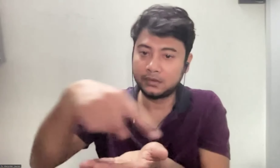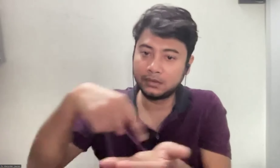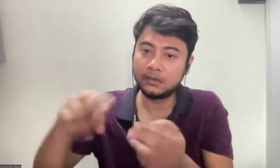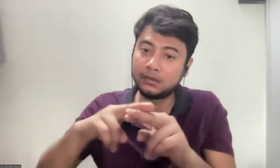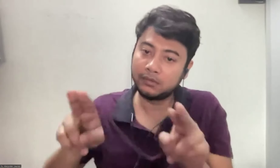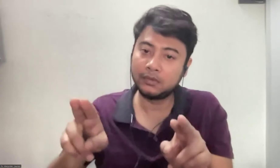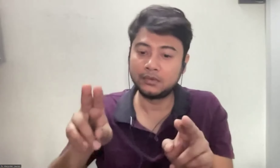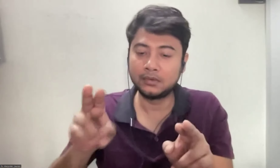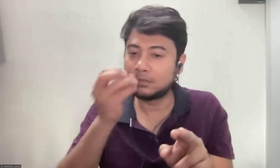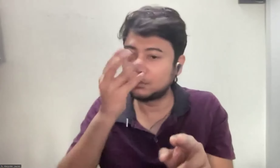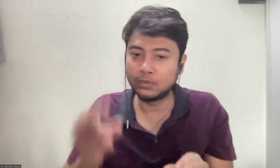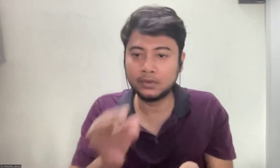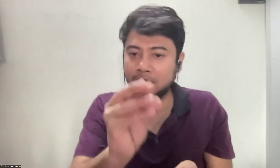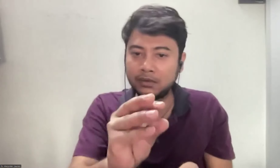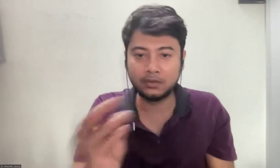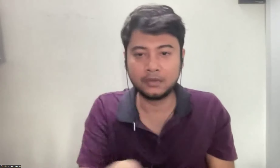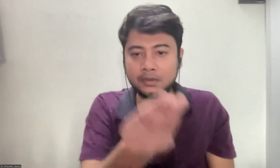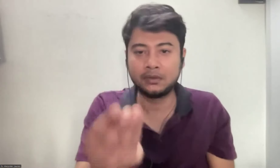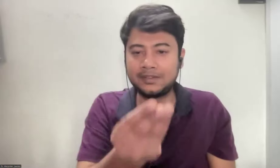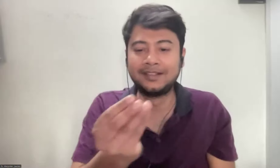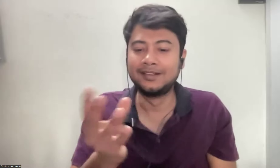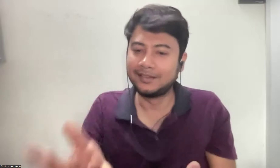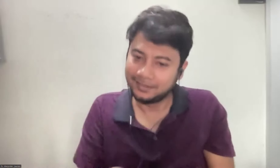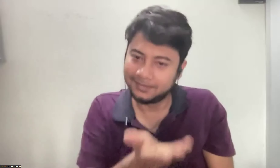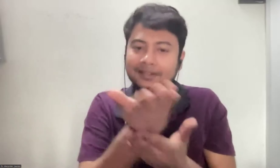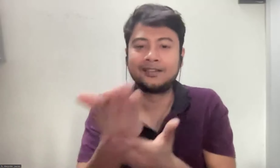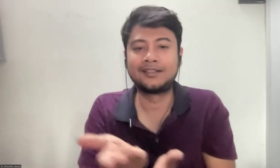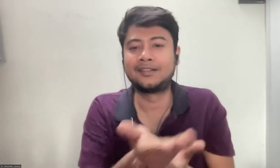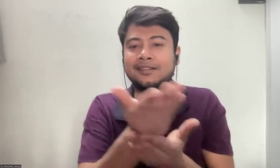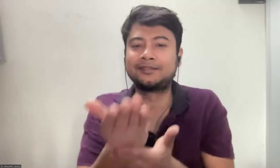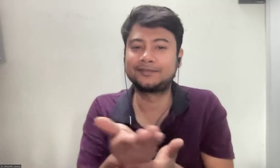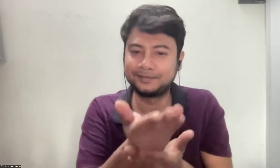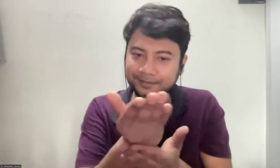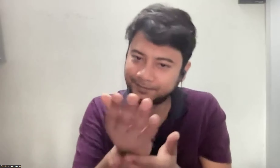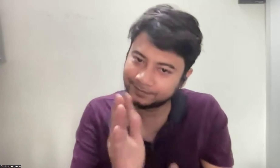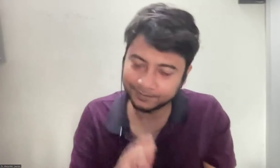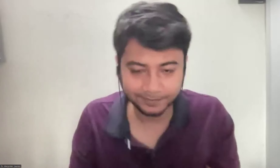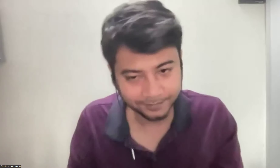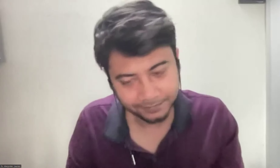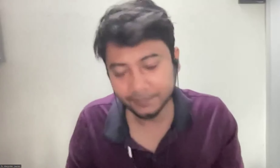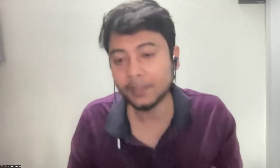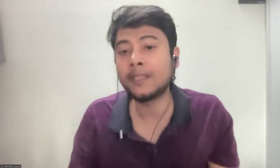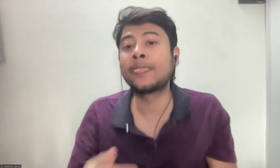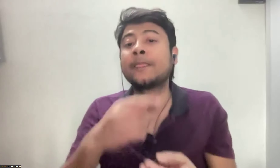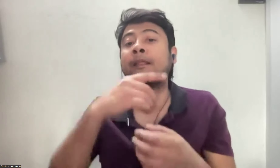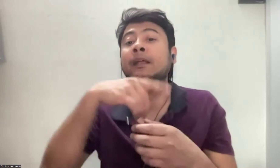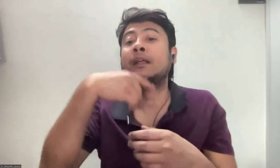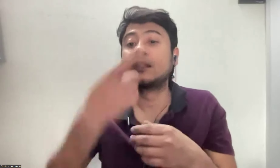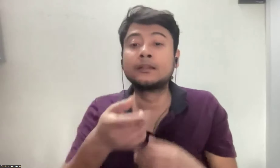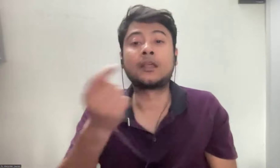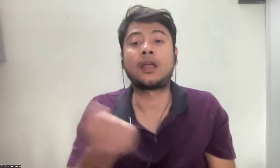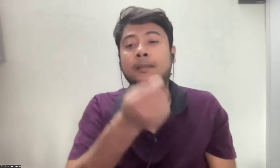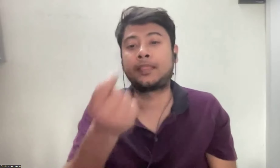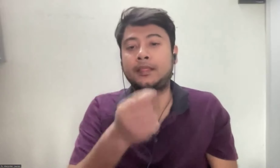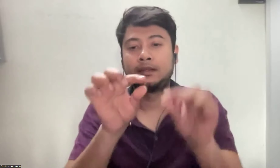Okay. Next item is we need agarbatti. Maybe three would be sufficient in a day. I mean, if you're